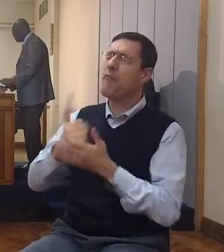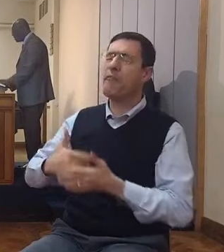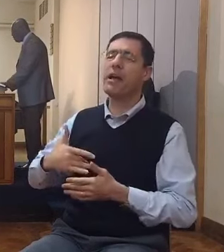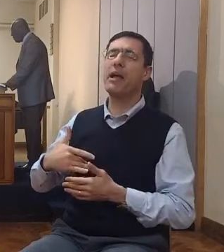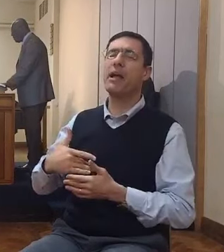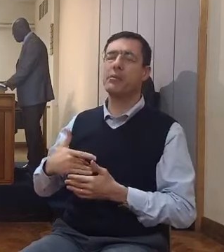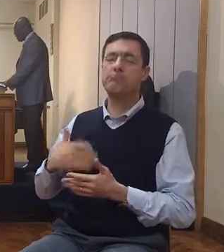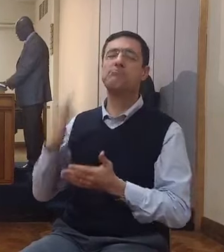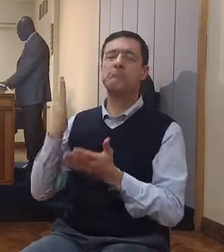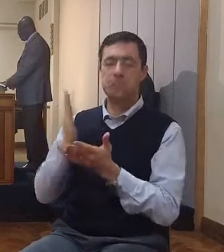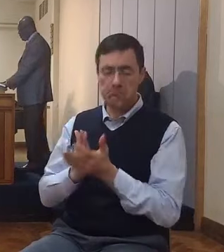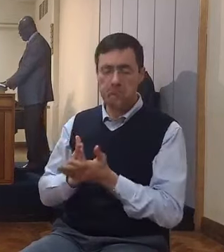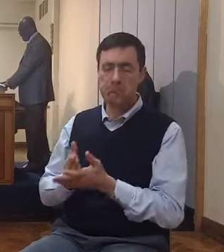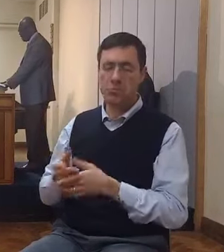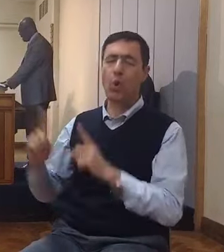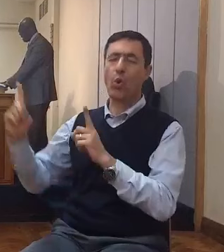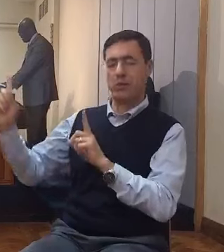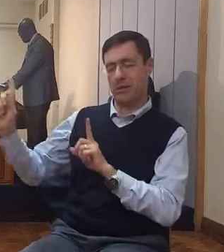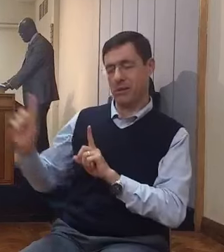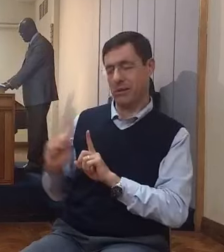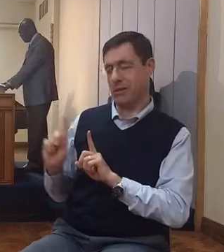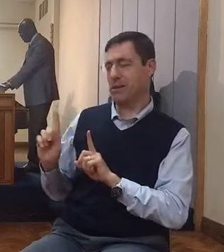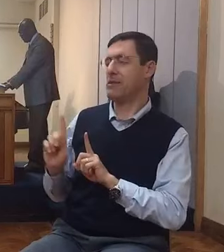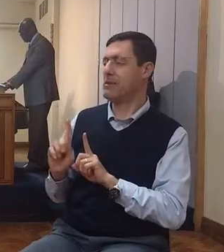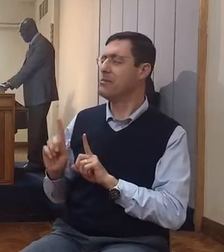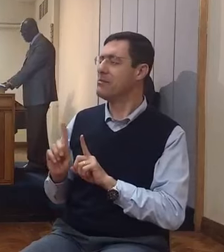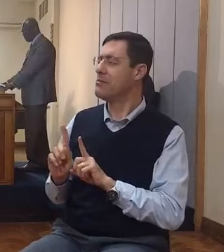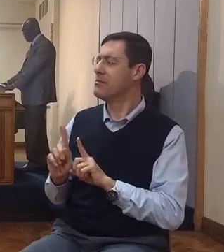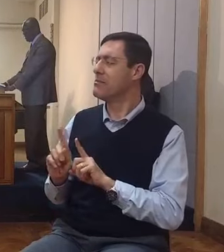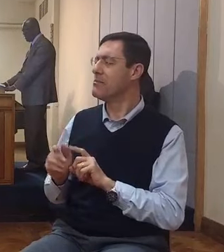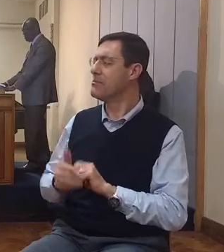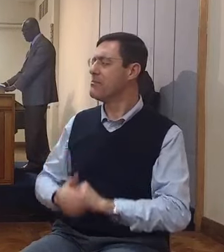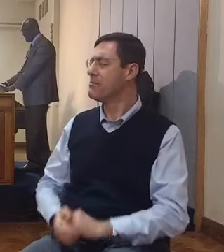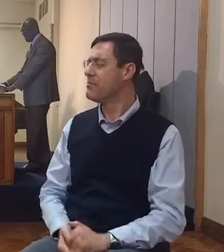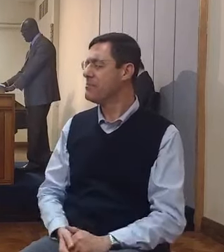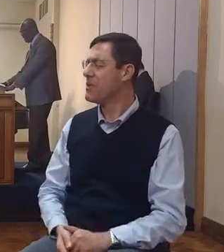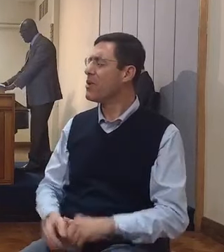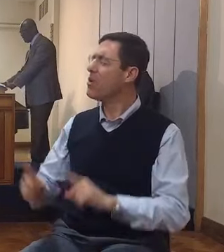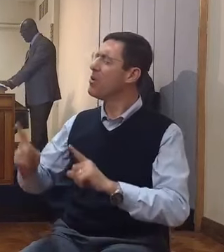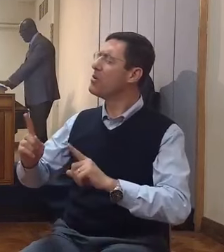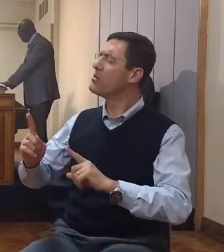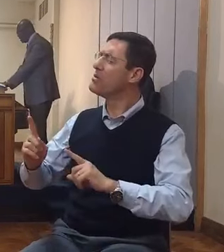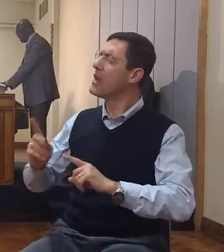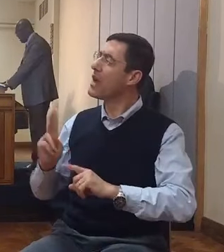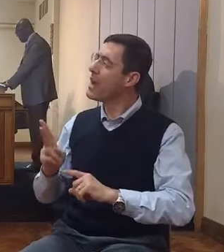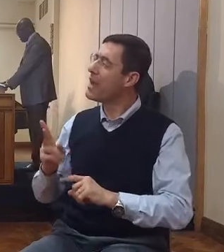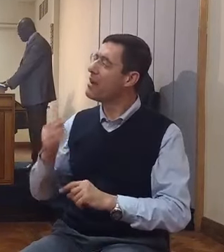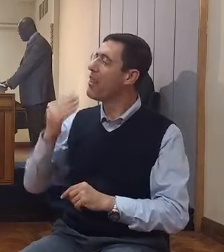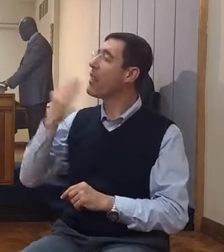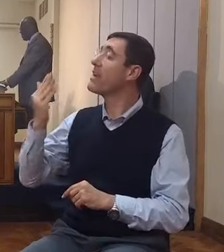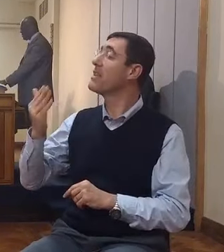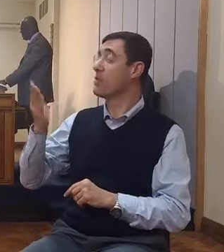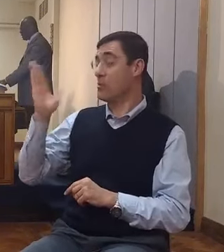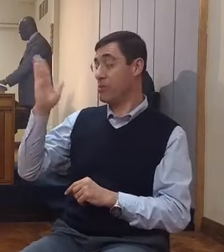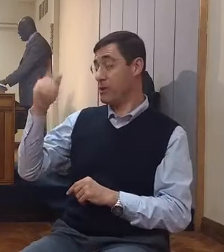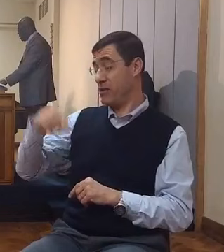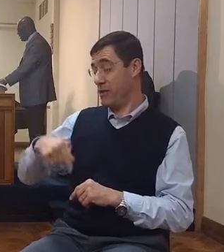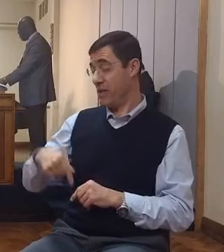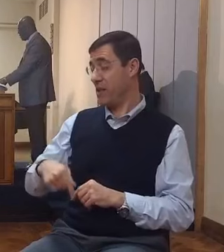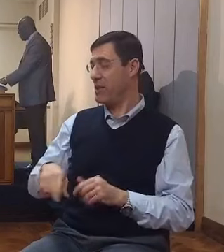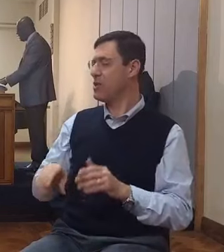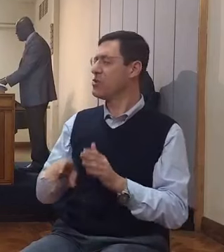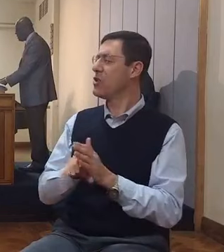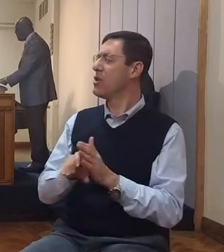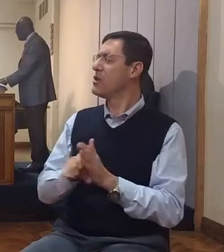here. And oh, we come again to thank thee for ministry in this place. We come to thank thee, O Lord, for the many